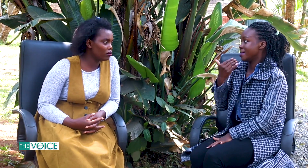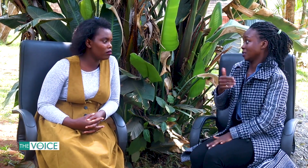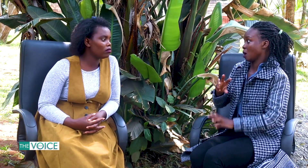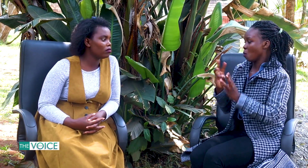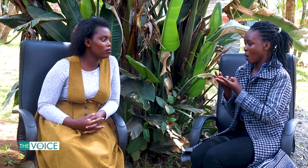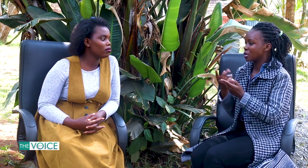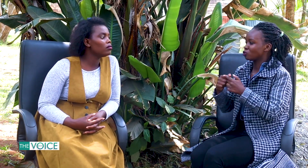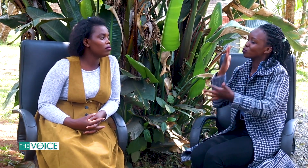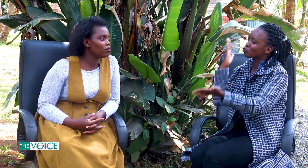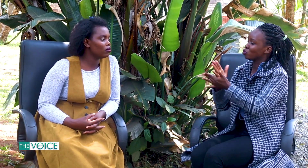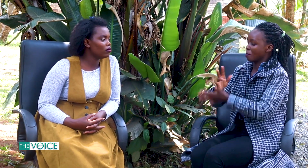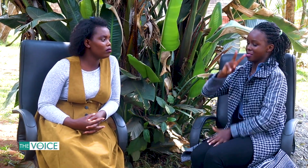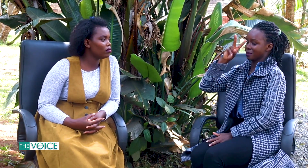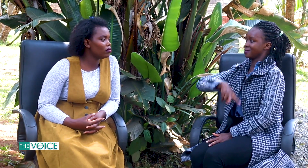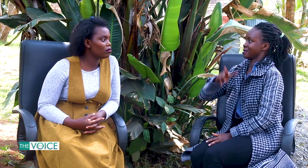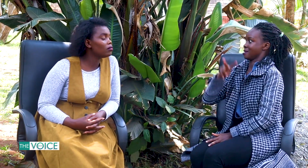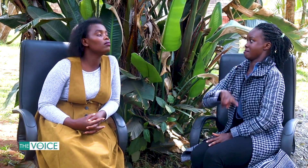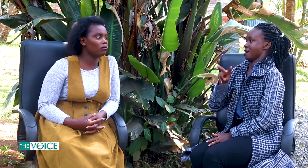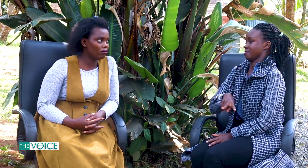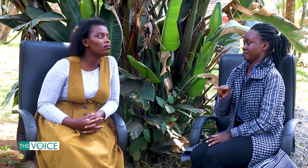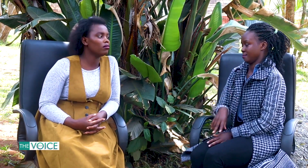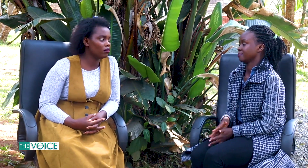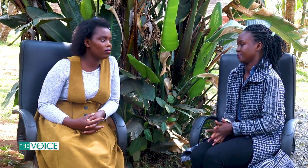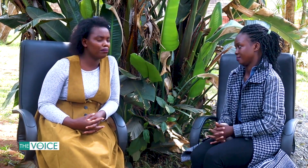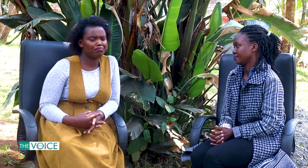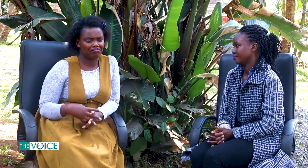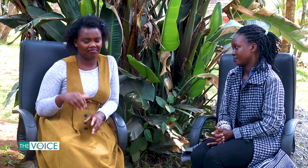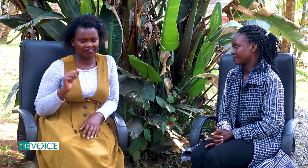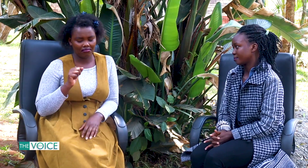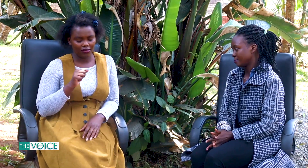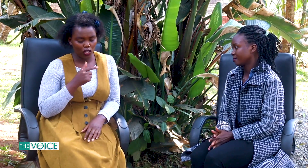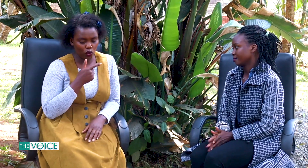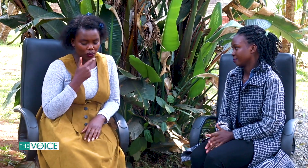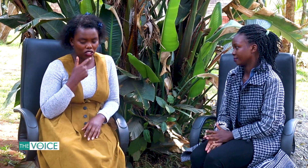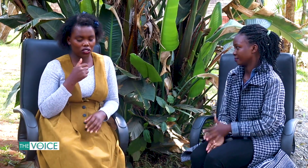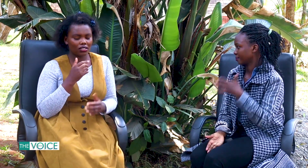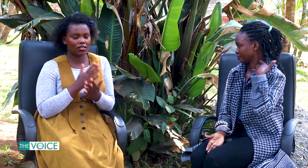without disability and people with disability. Hence, we get to reduce the stigma that we face.